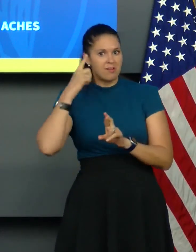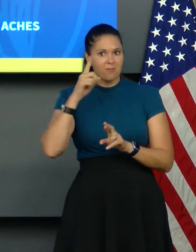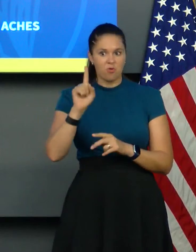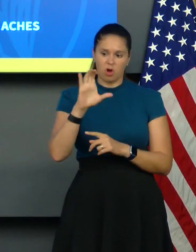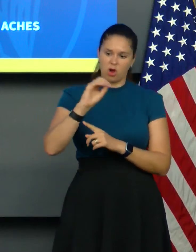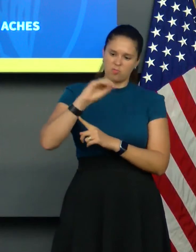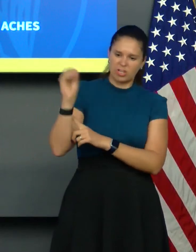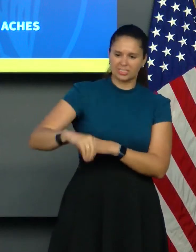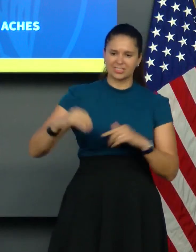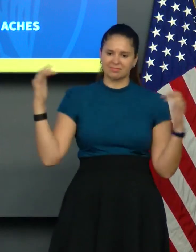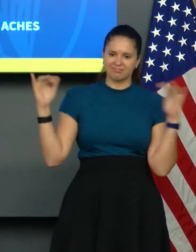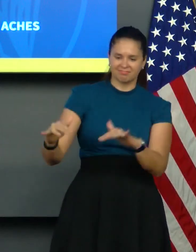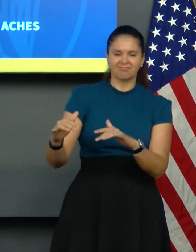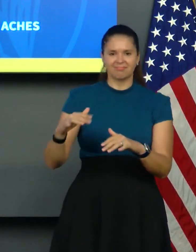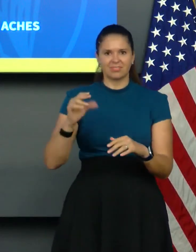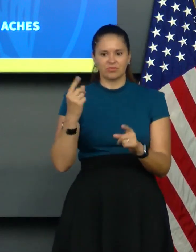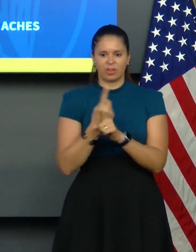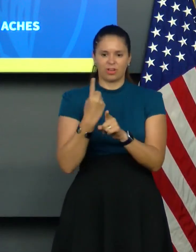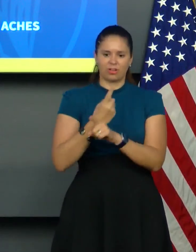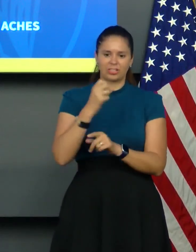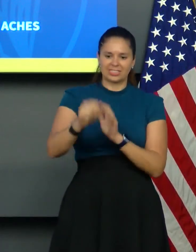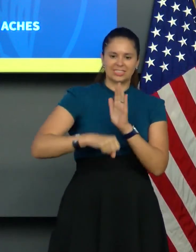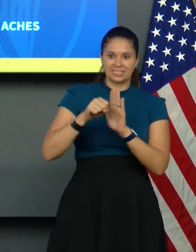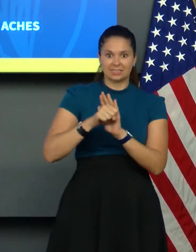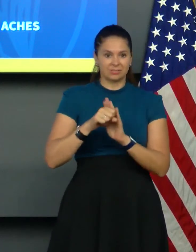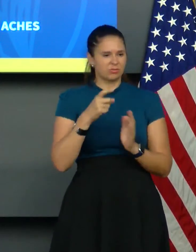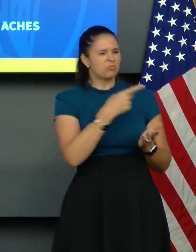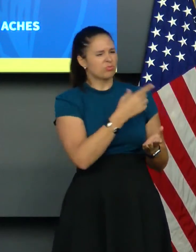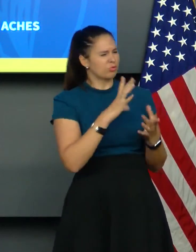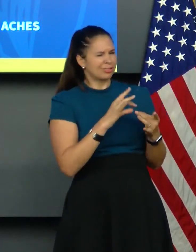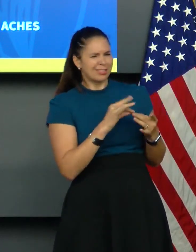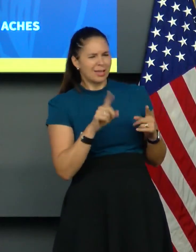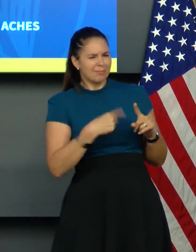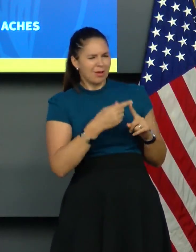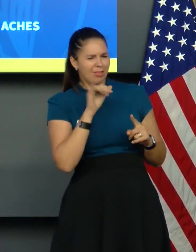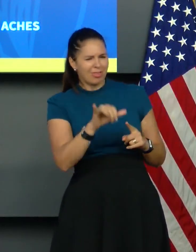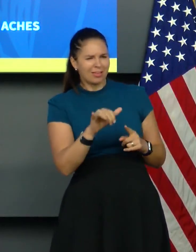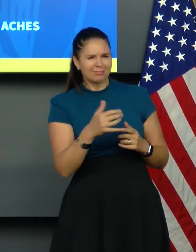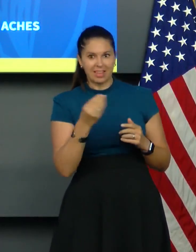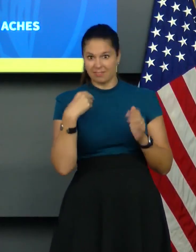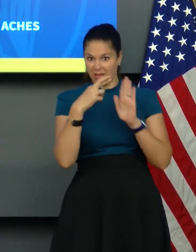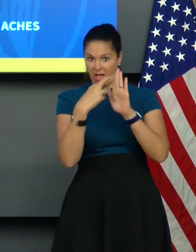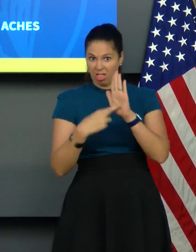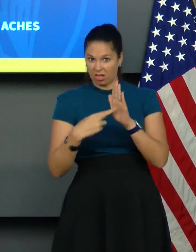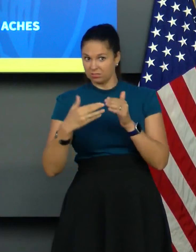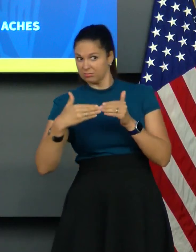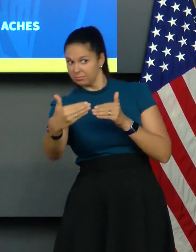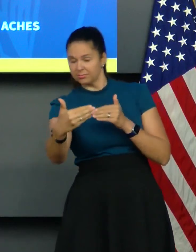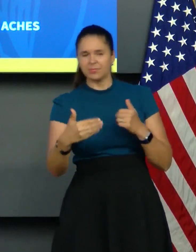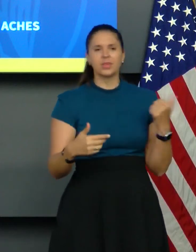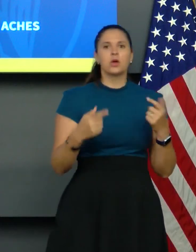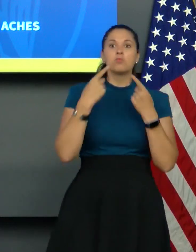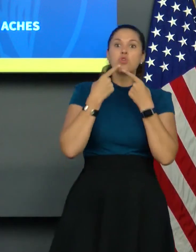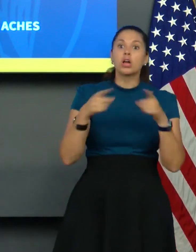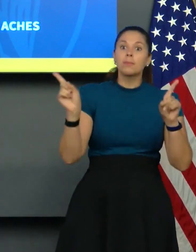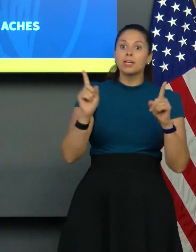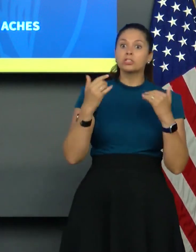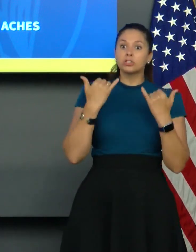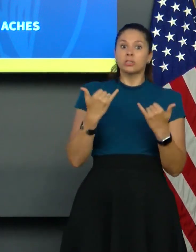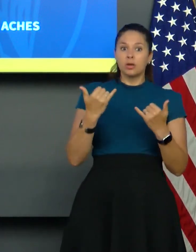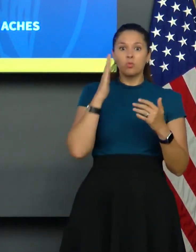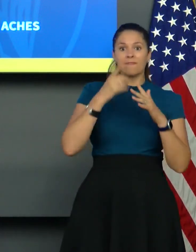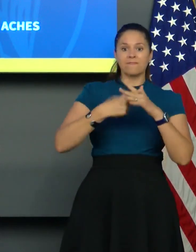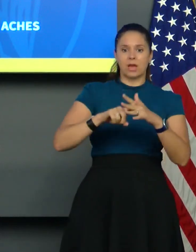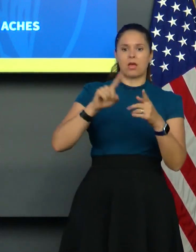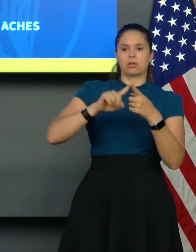100% capacity. What do you have to say about that, and are there any guidelines to come moving forward about that? Yeah, well, the proclamation that I have in effect will be in